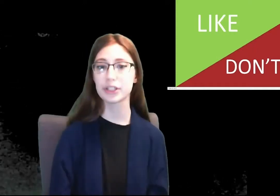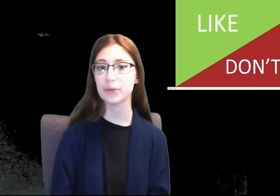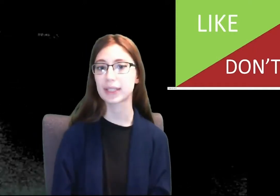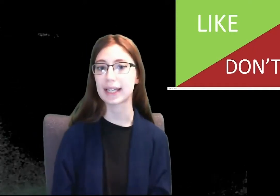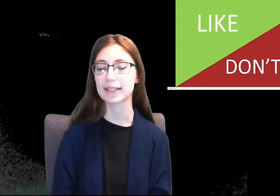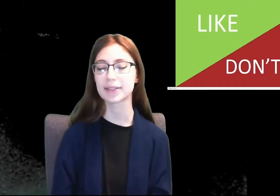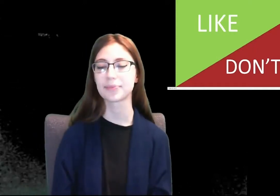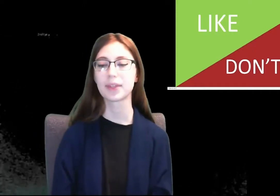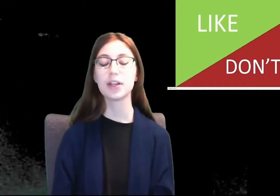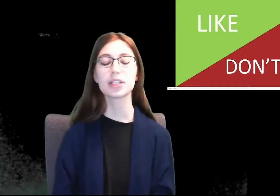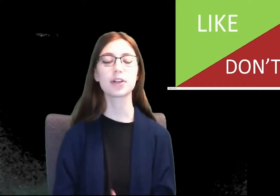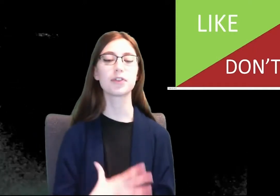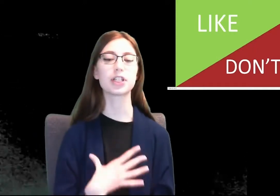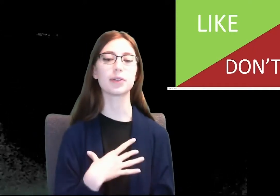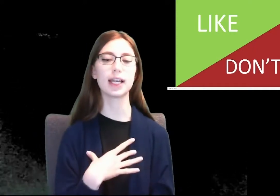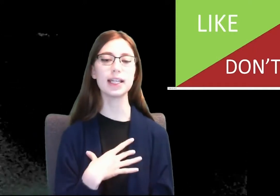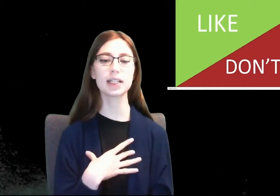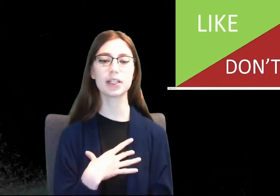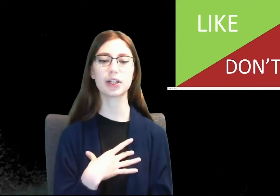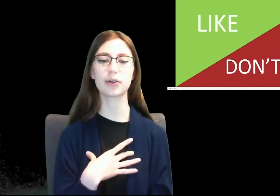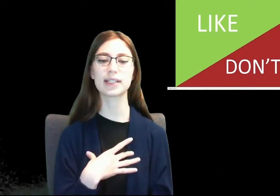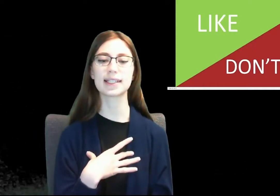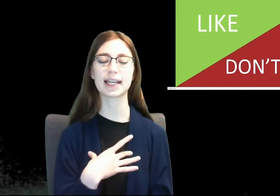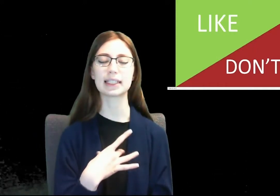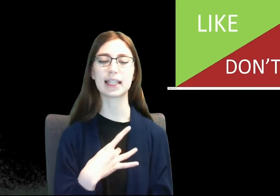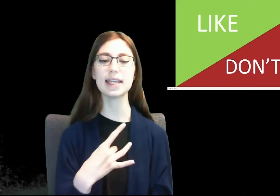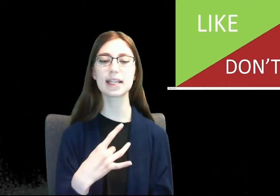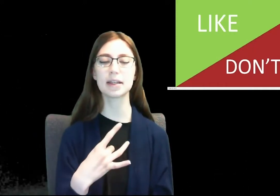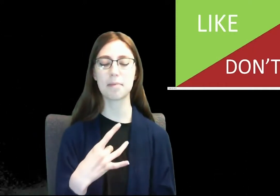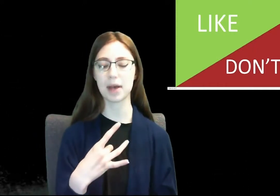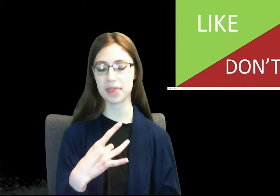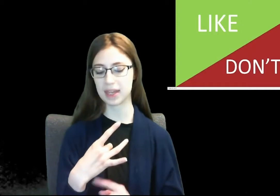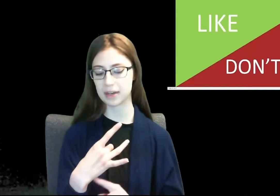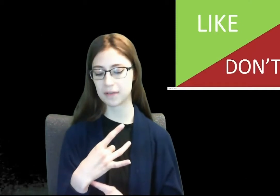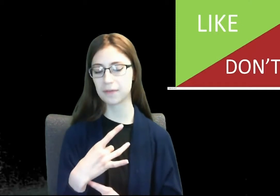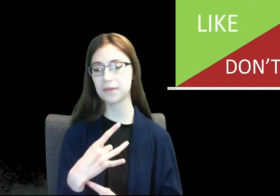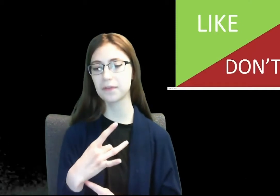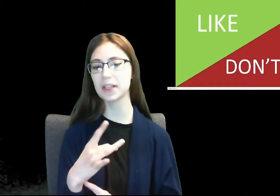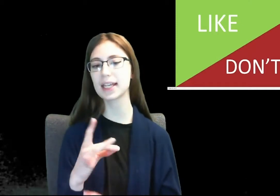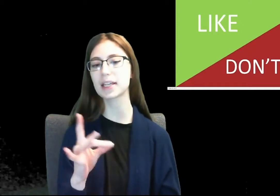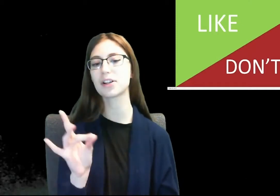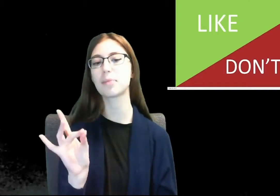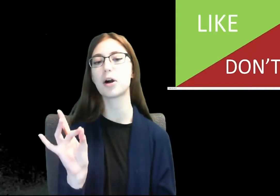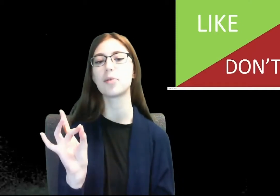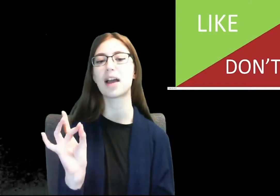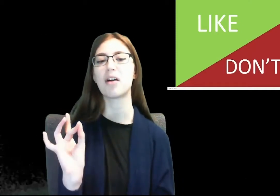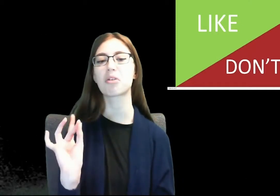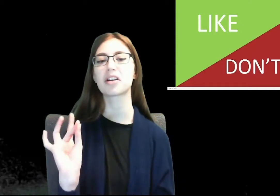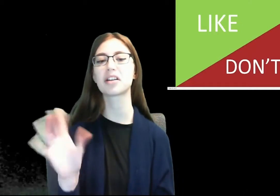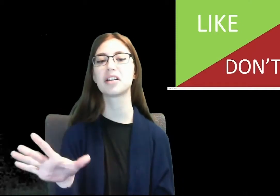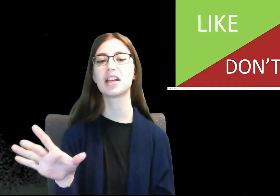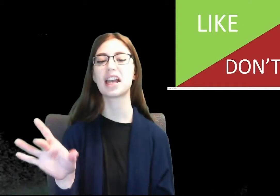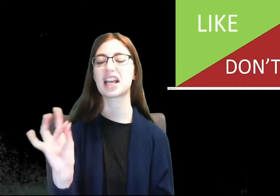Don't like. So for don't like, you're going to sign like, but then flick your palm outward and kind